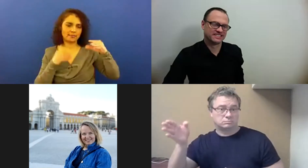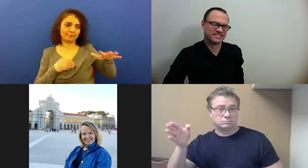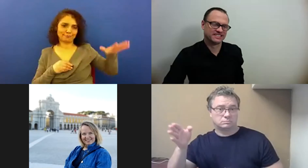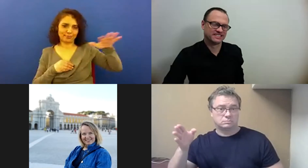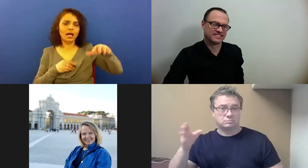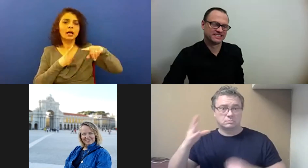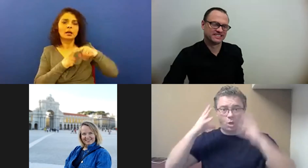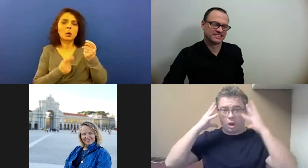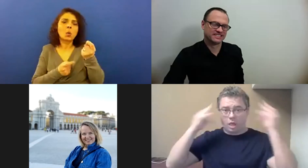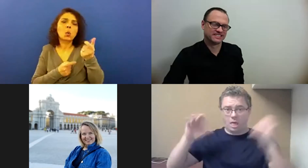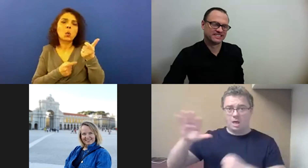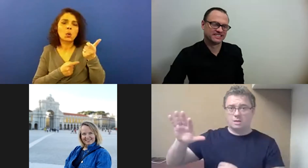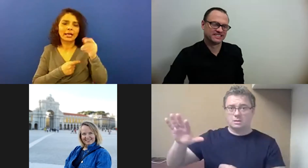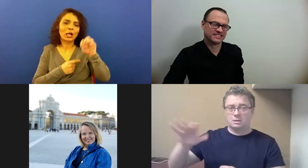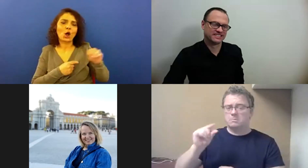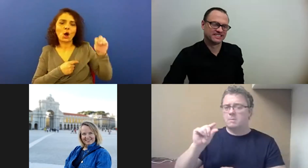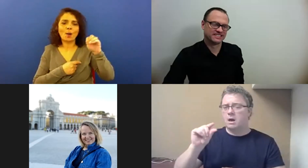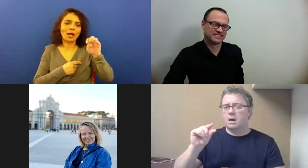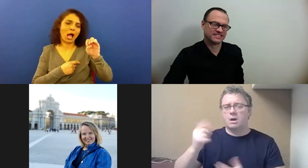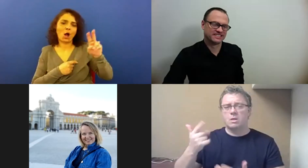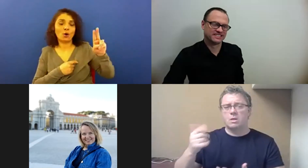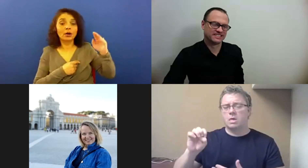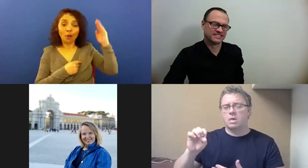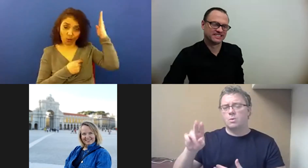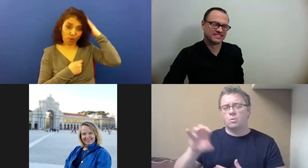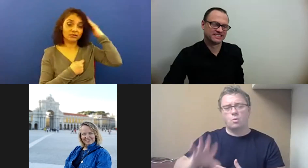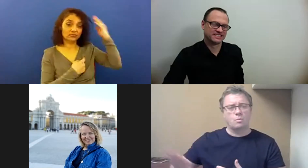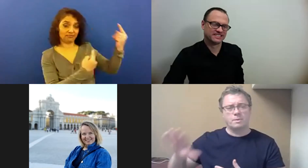And I have a hearing network in Holland.